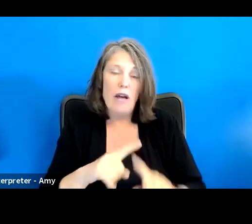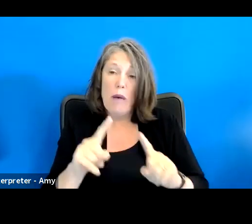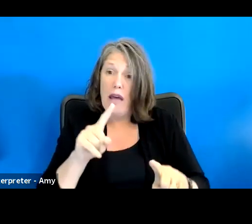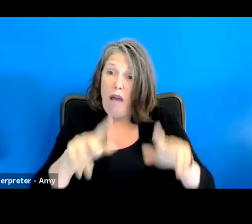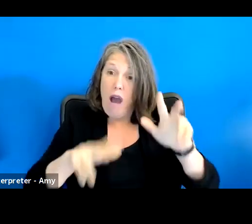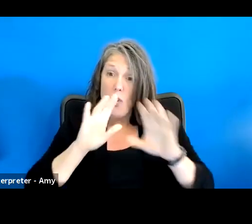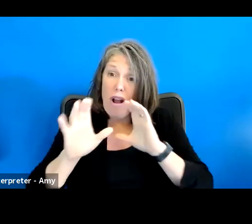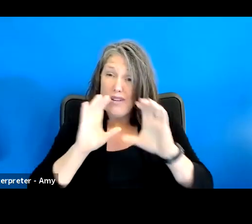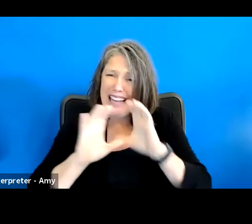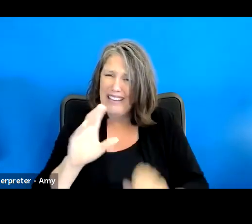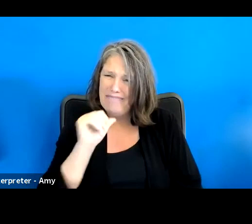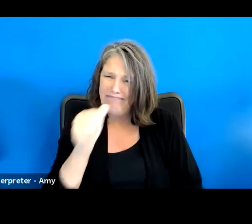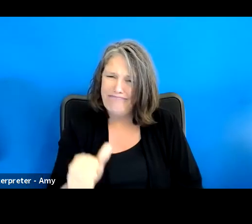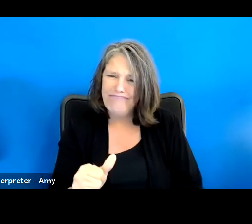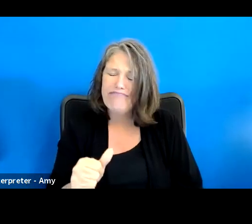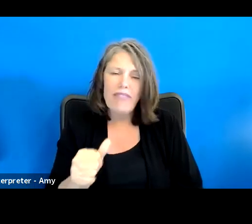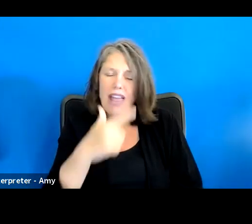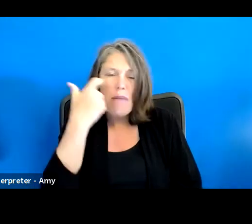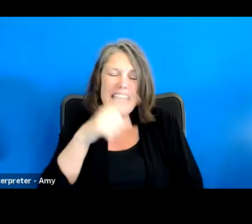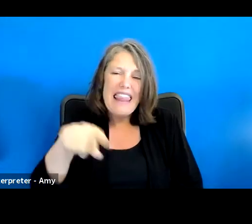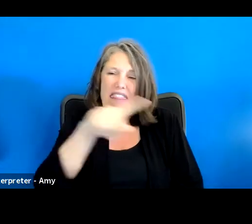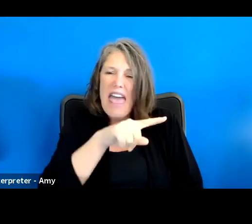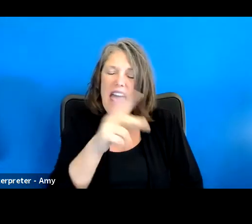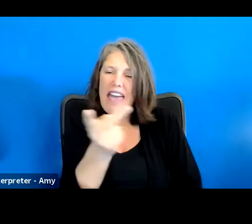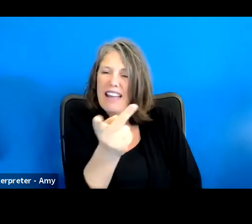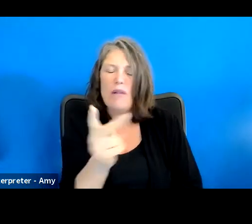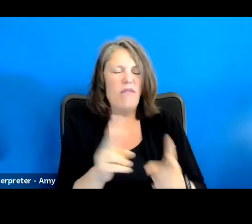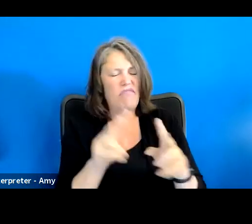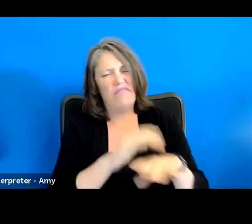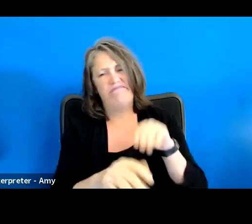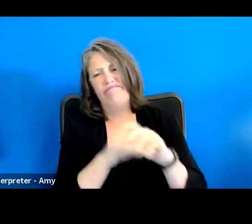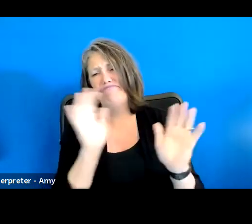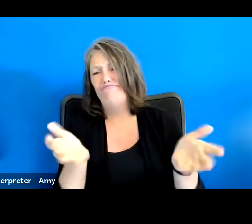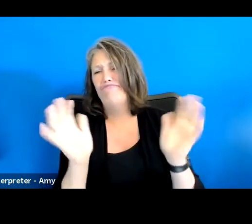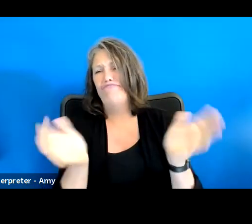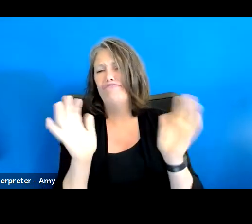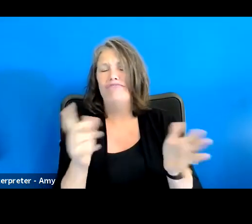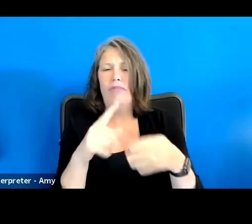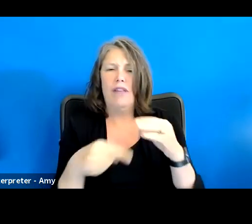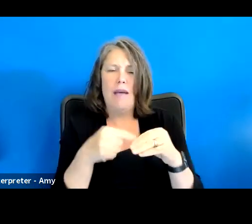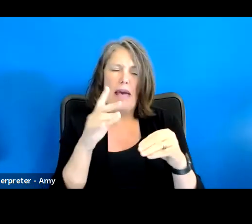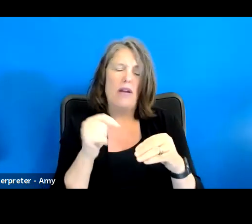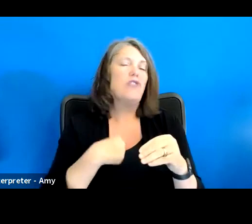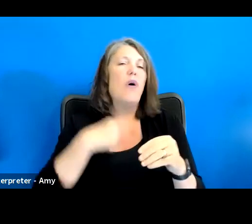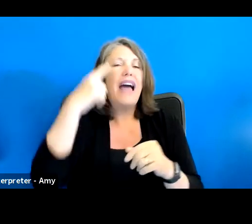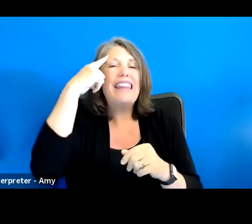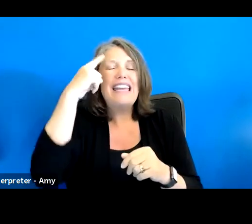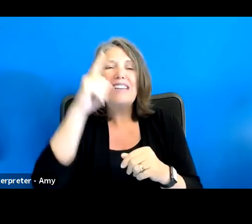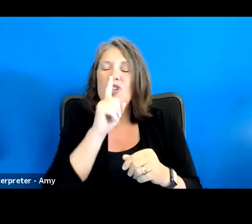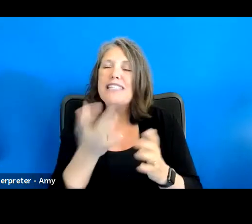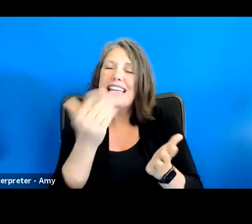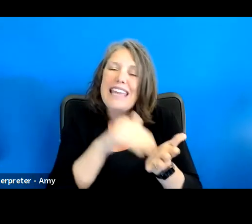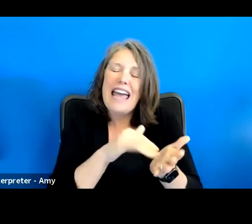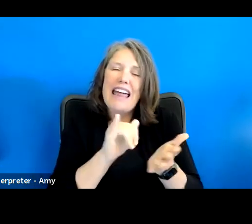have because they were very comfortable talking about it. And so I think it's just kind of, again, that